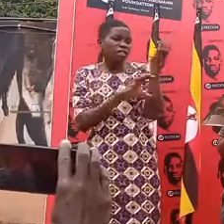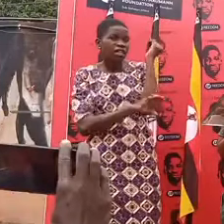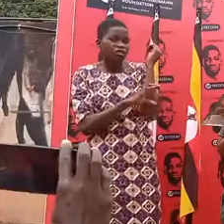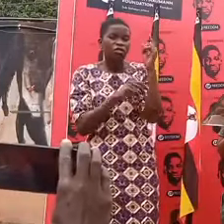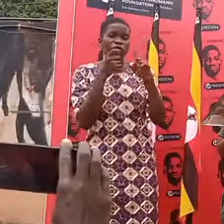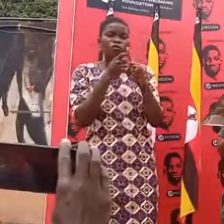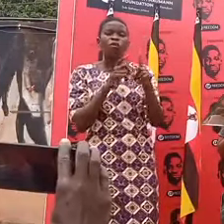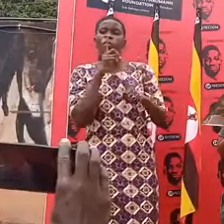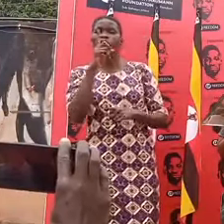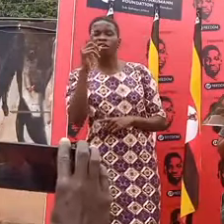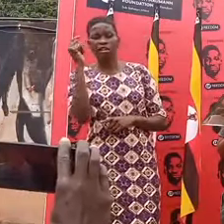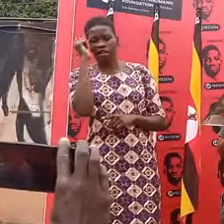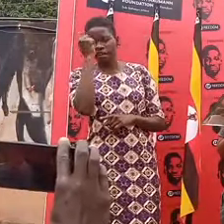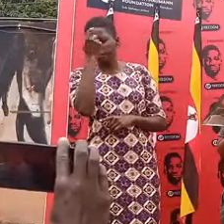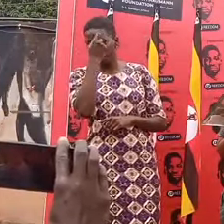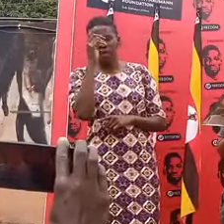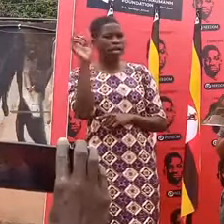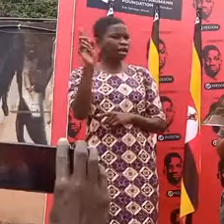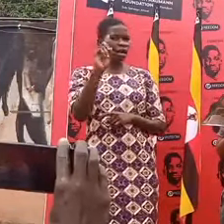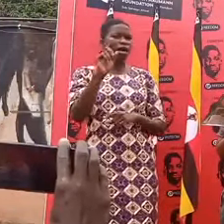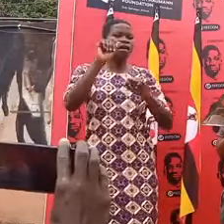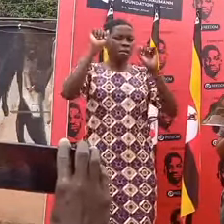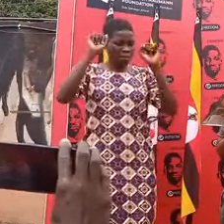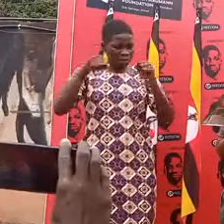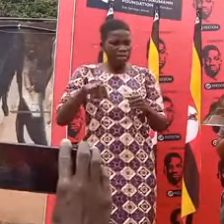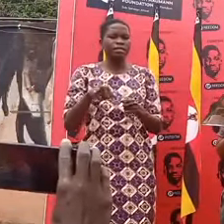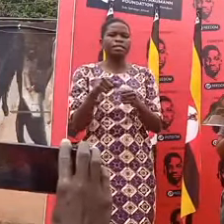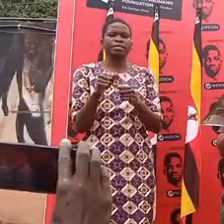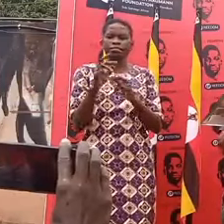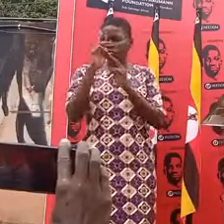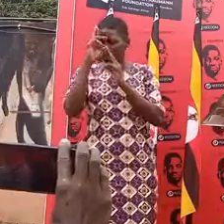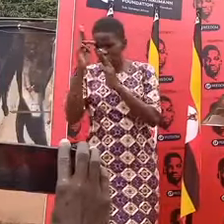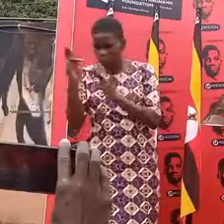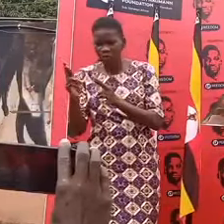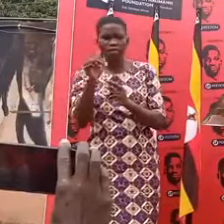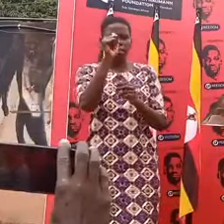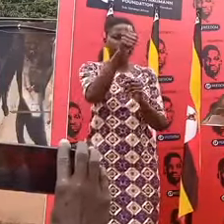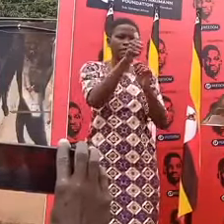to regain their constitutional power.